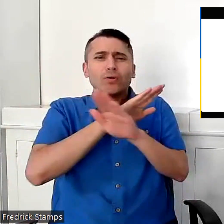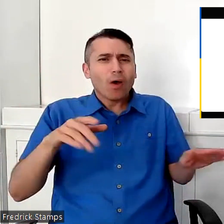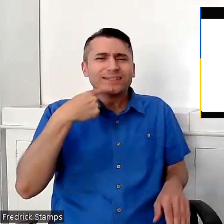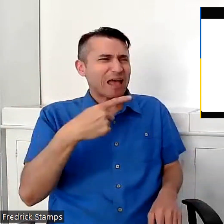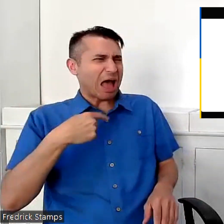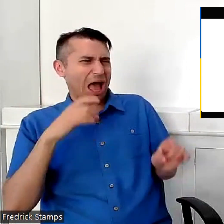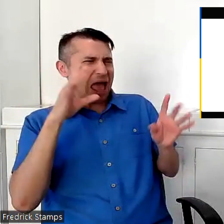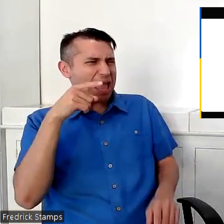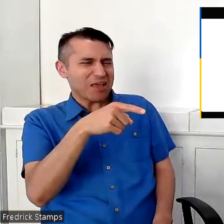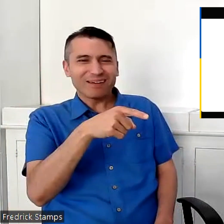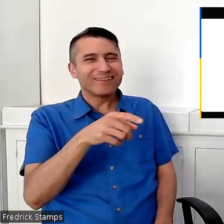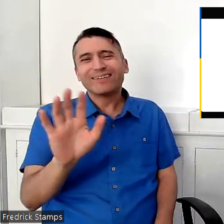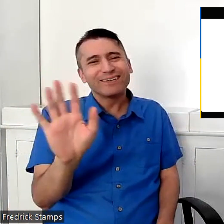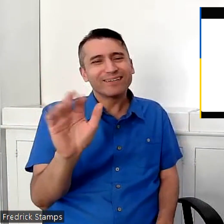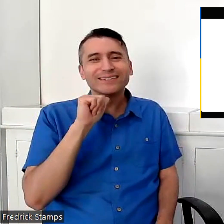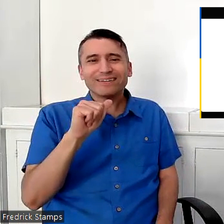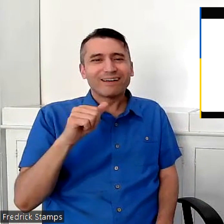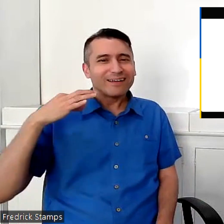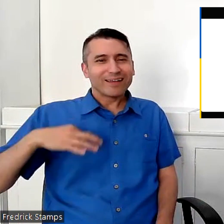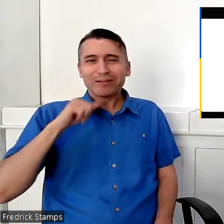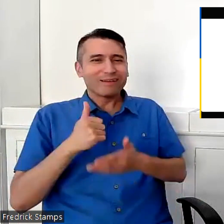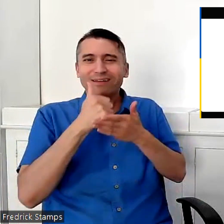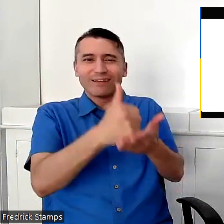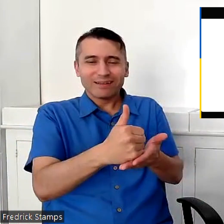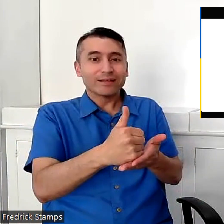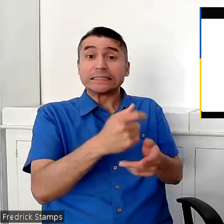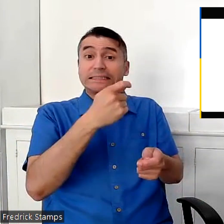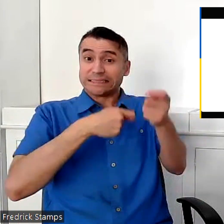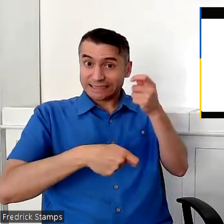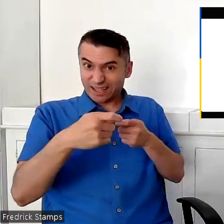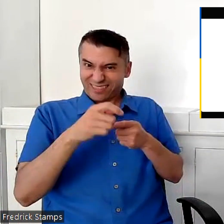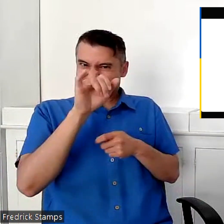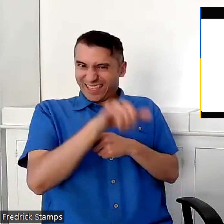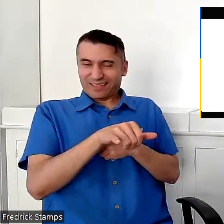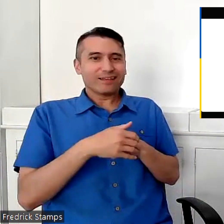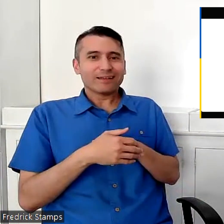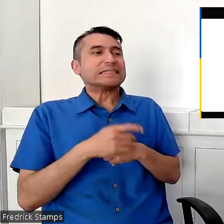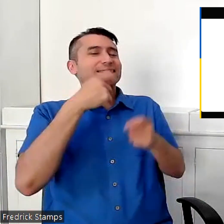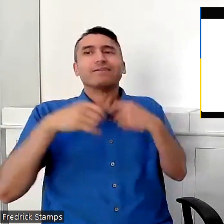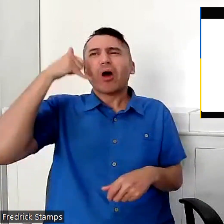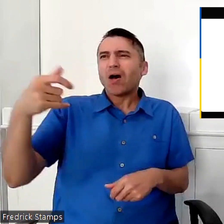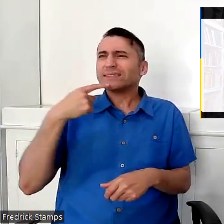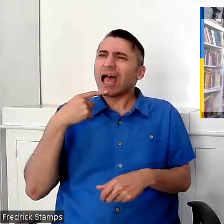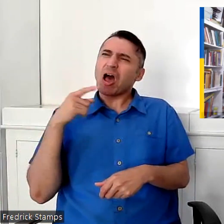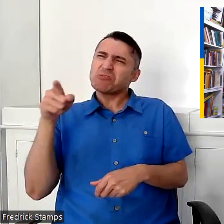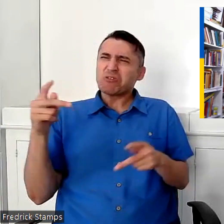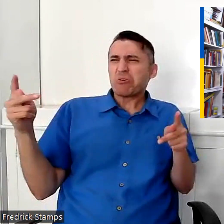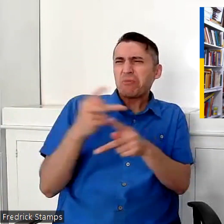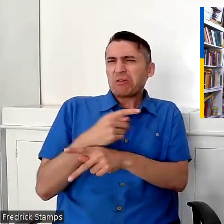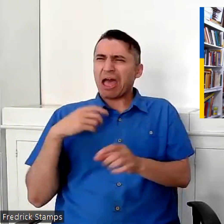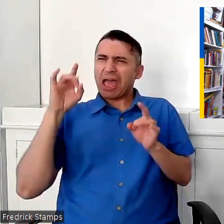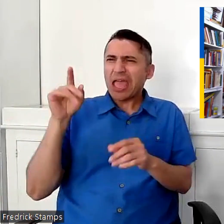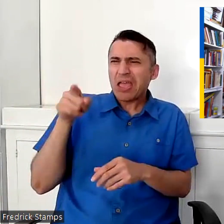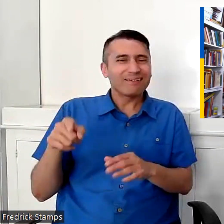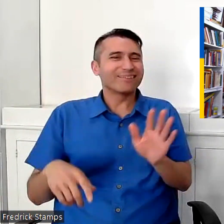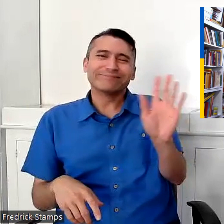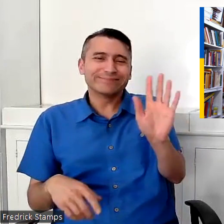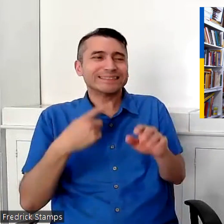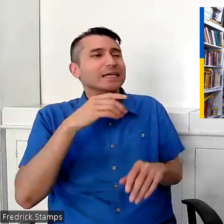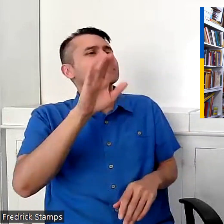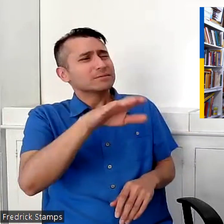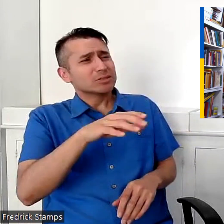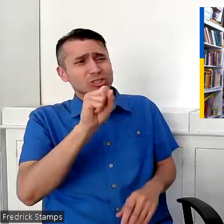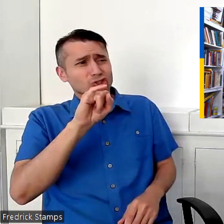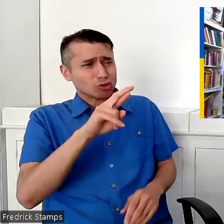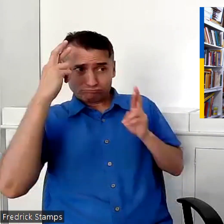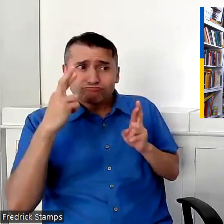you call, don't go, "I hate you!" That's not going to help. Instead of doing that, instead of calling and saying, "You're the worst, I